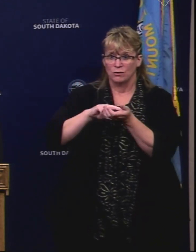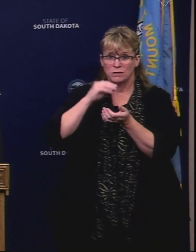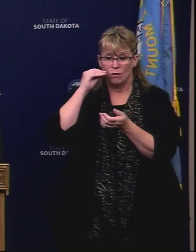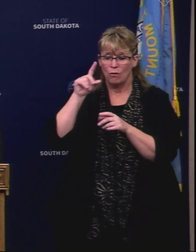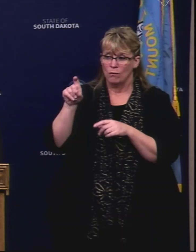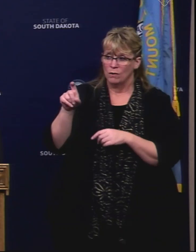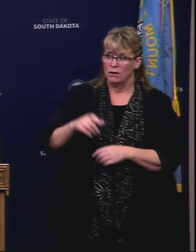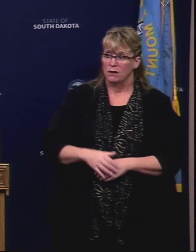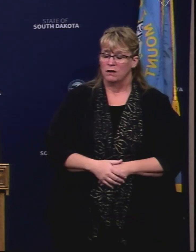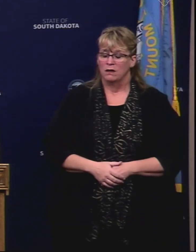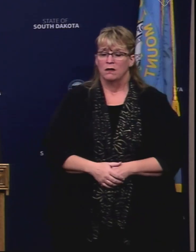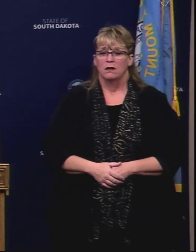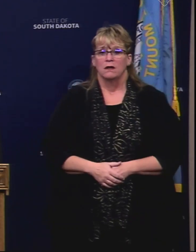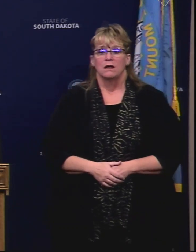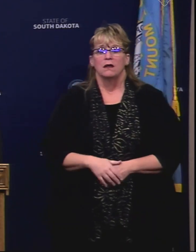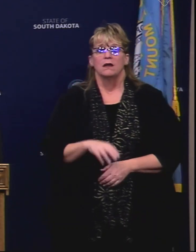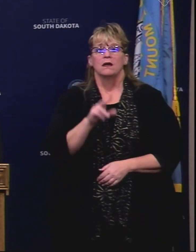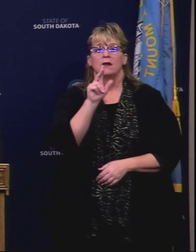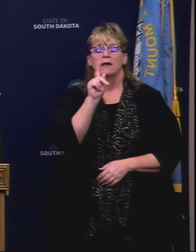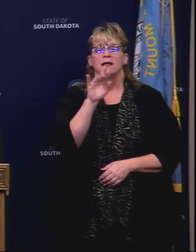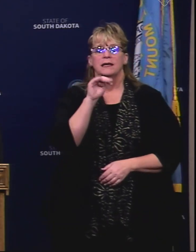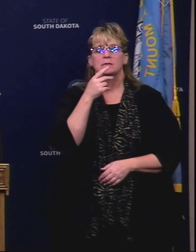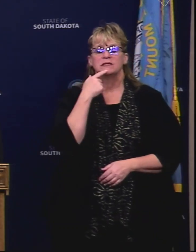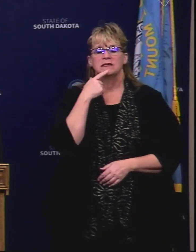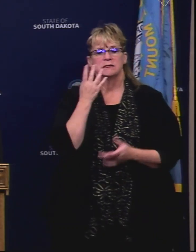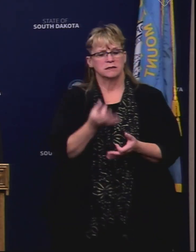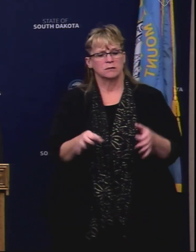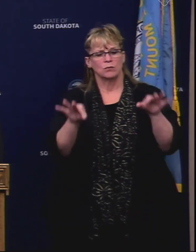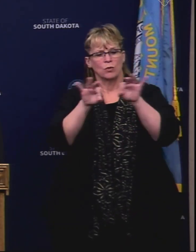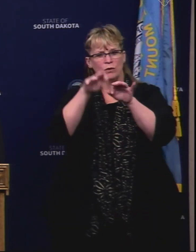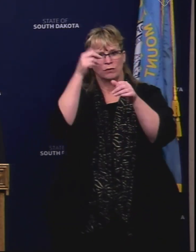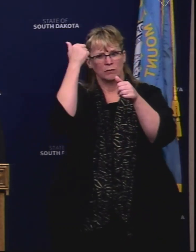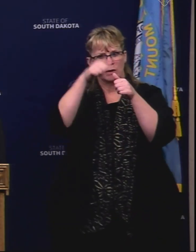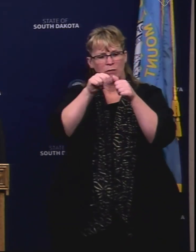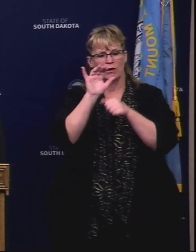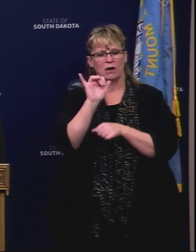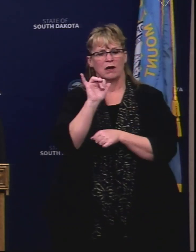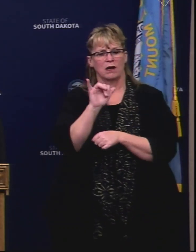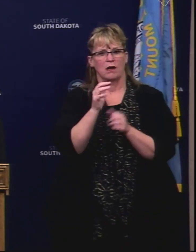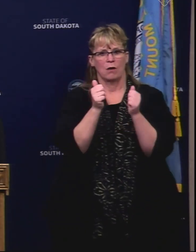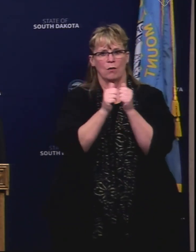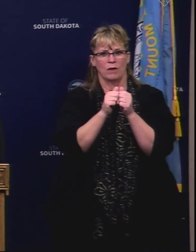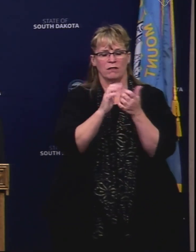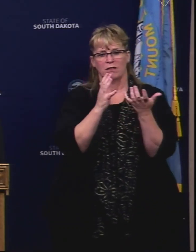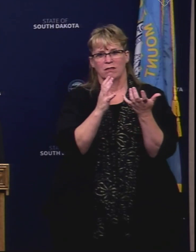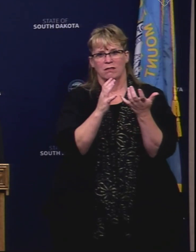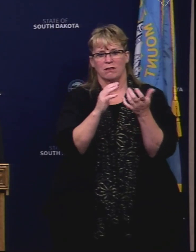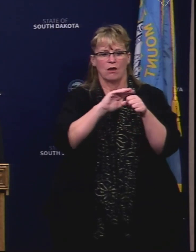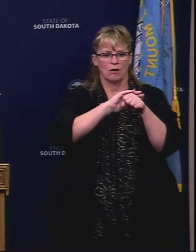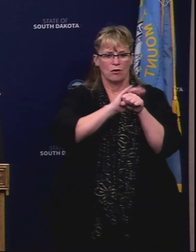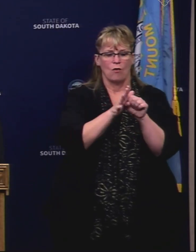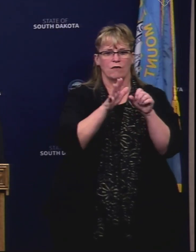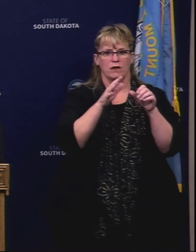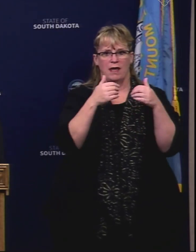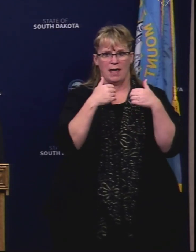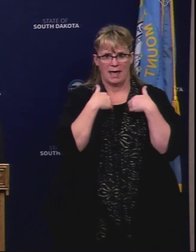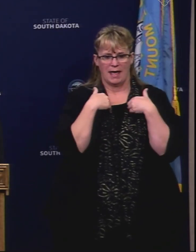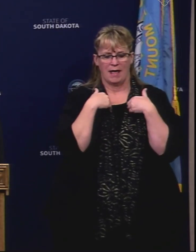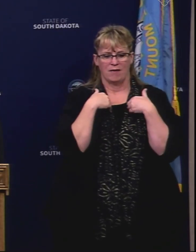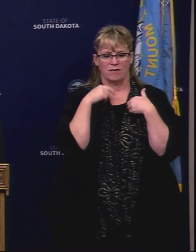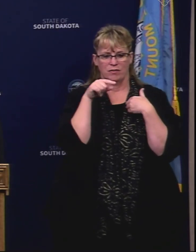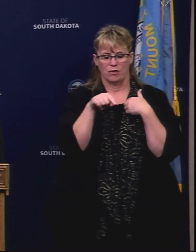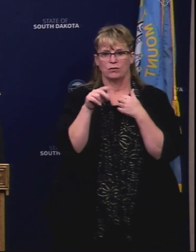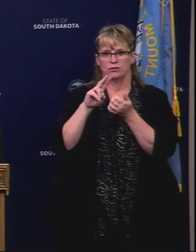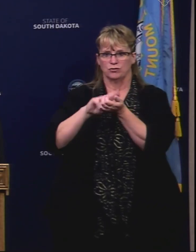Well, I think the key is when we're actually seeing COVID positive activity in these kinds